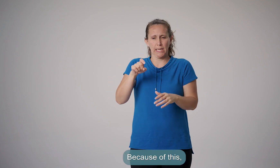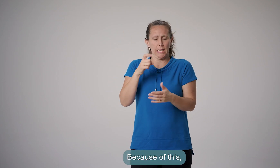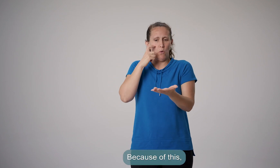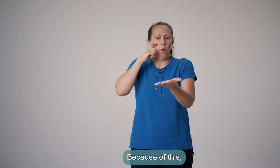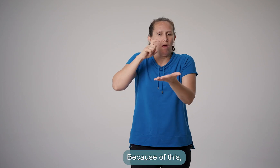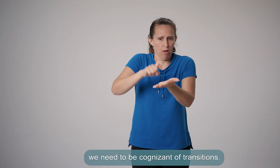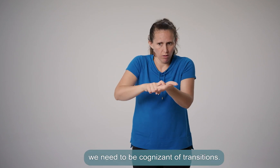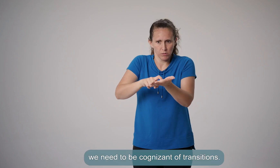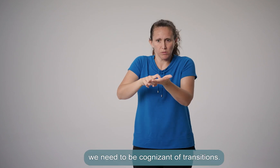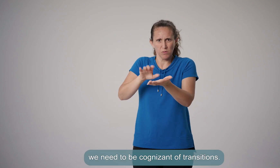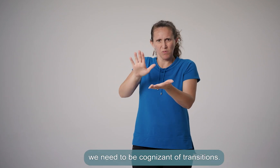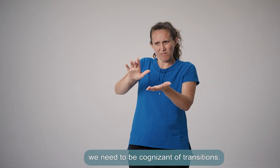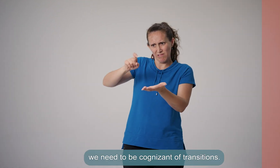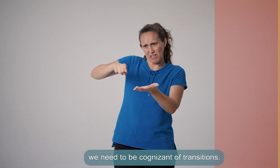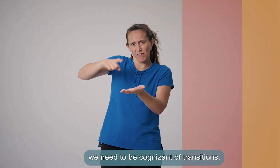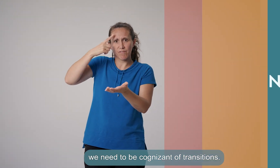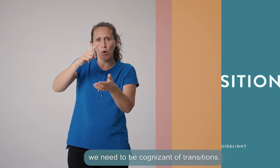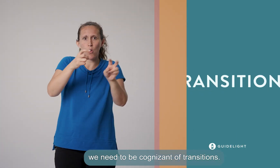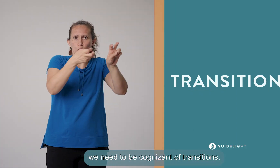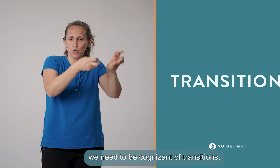Because of this, we need to be cognizant of transitions.